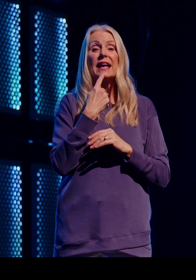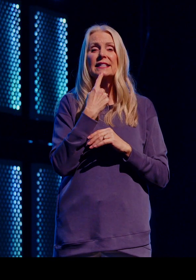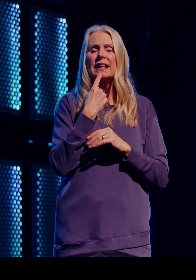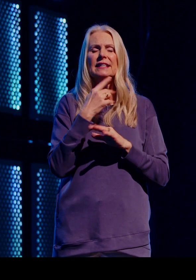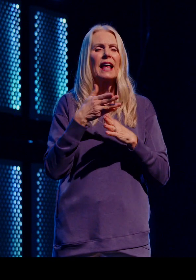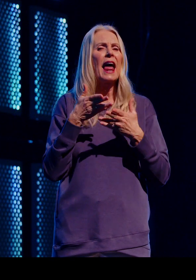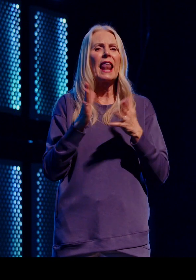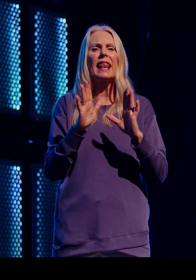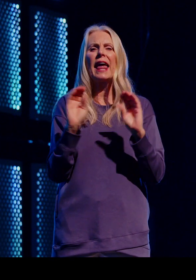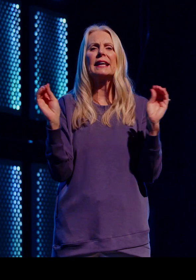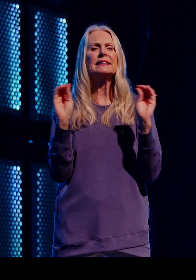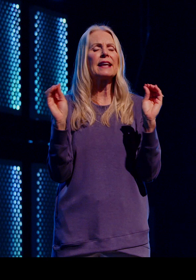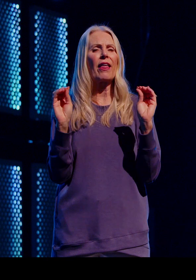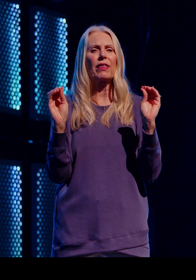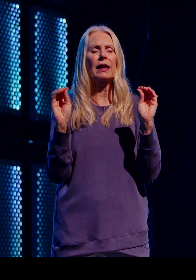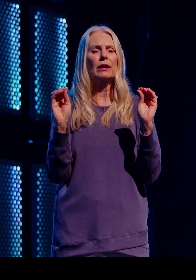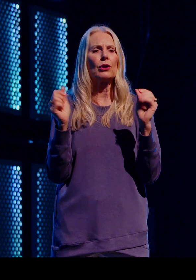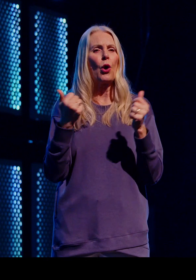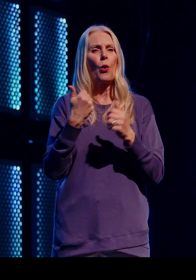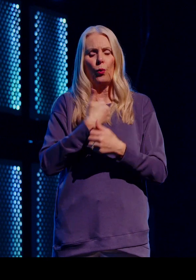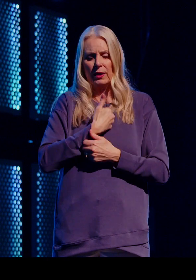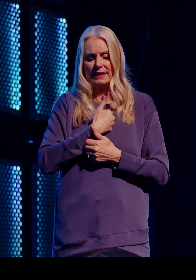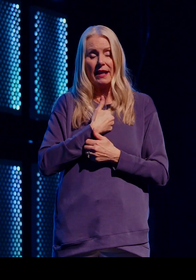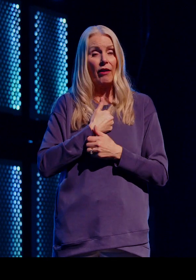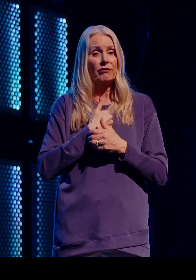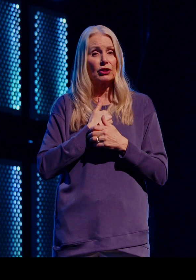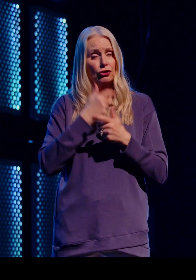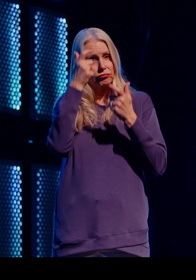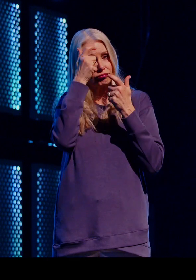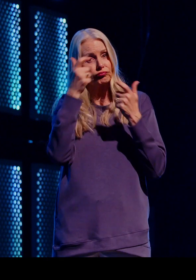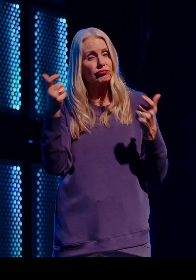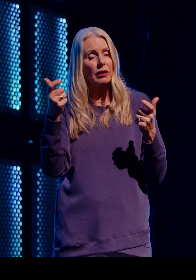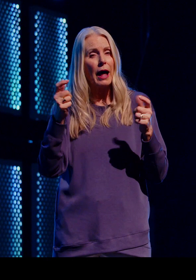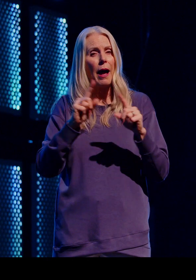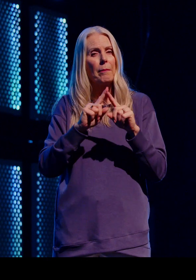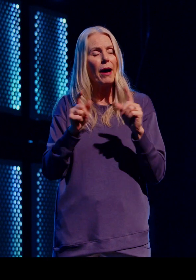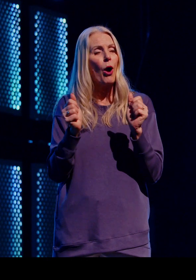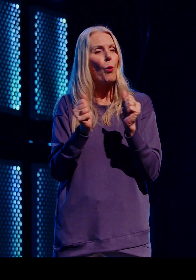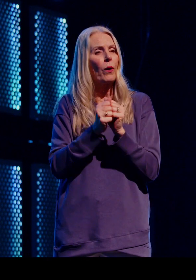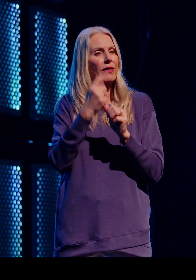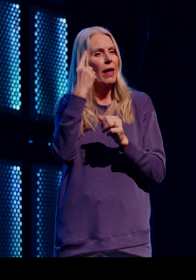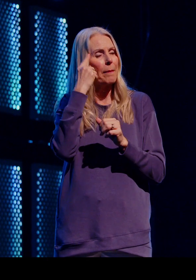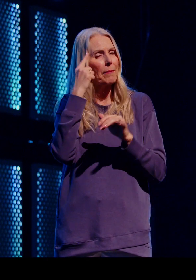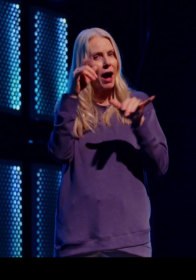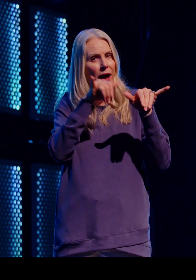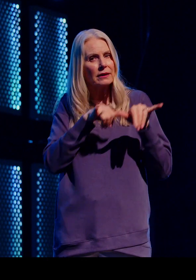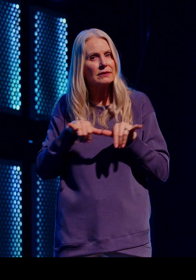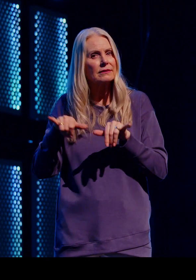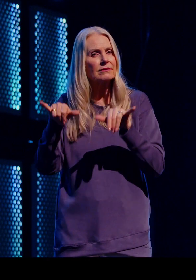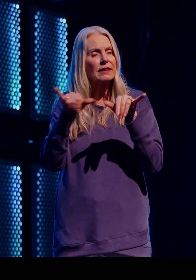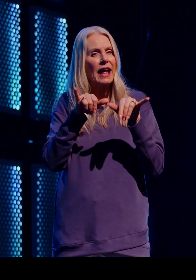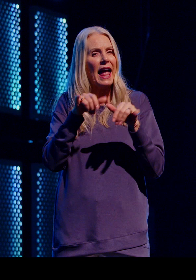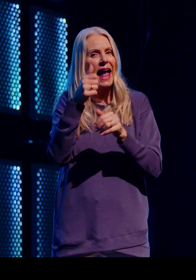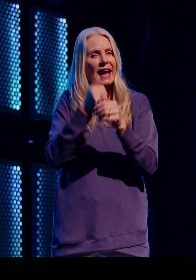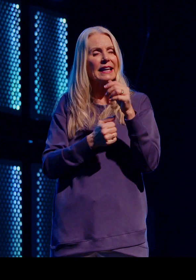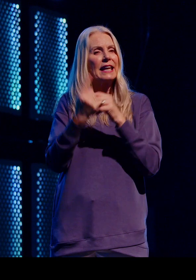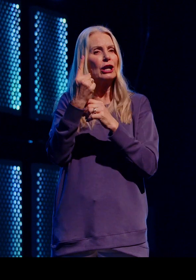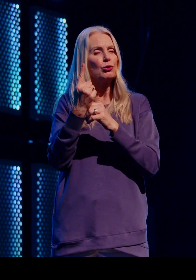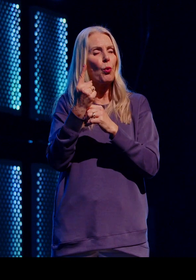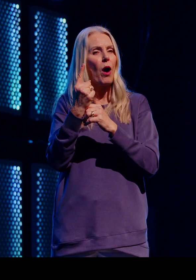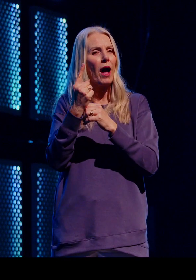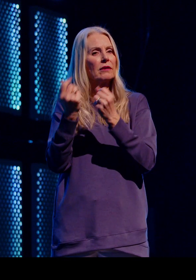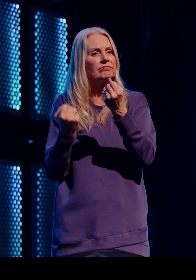let nothing be done with selfish ambitions and conceit, but in lowliness of mind, and let each esteem